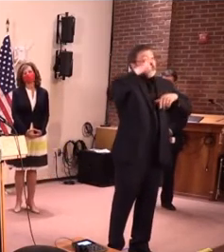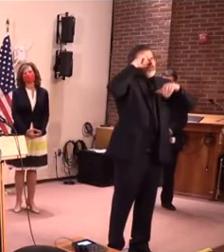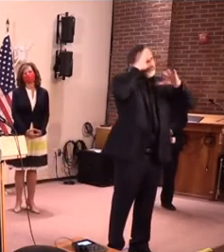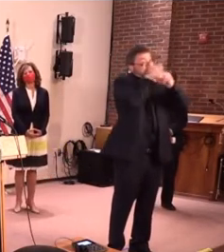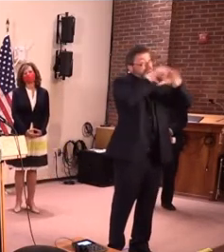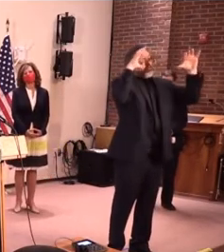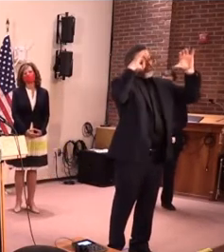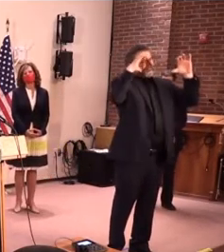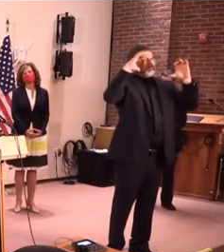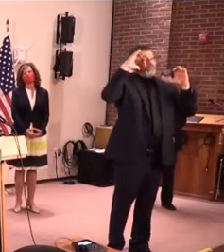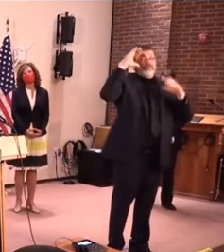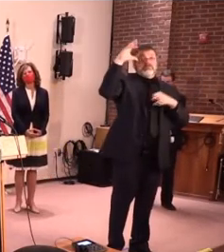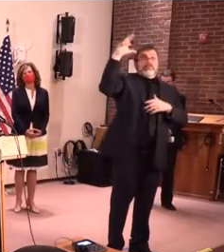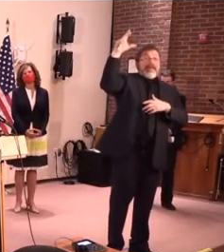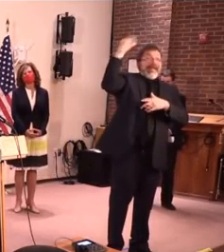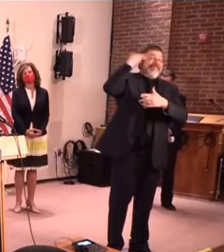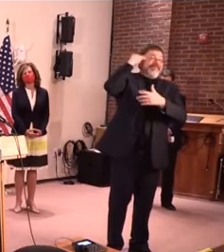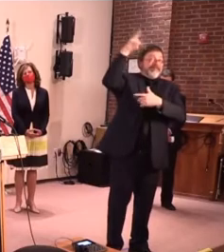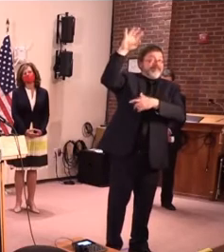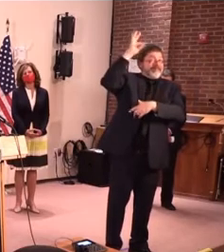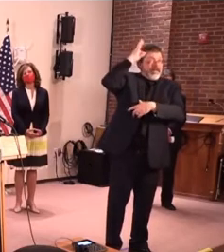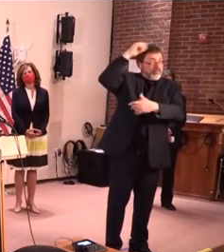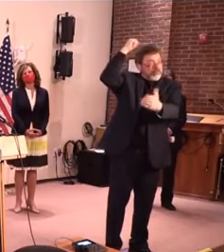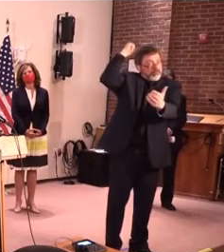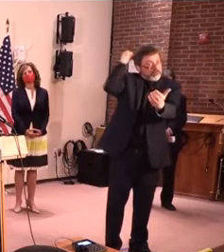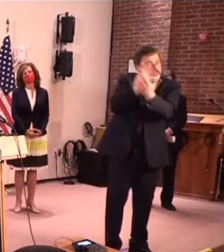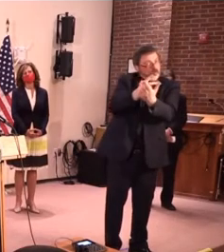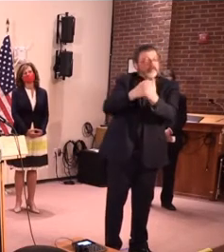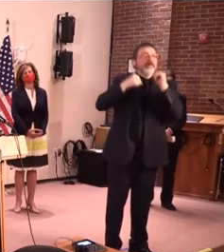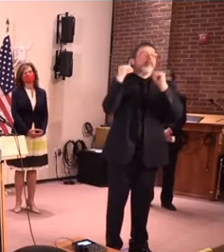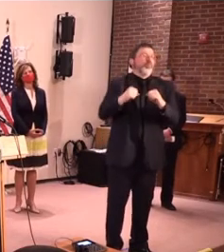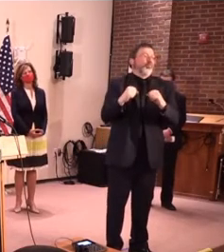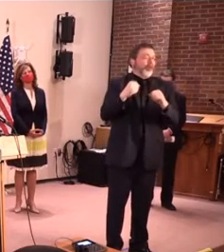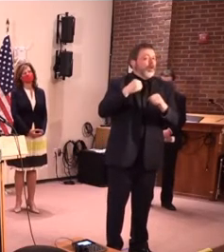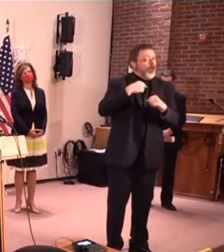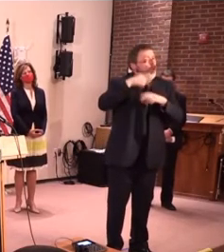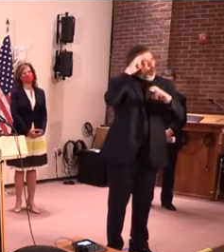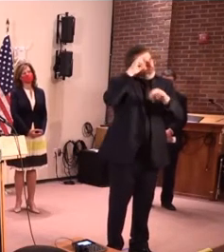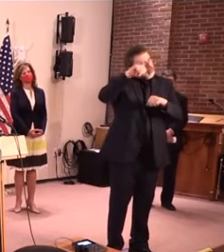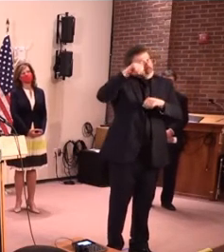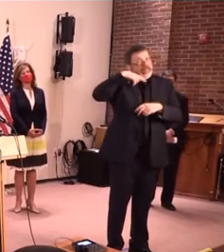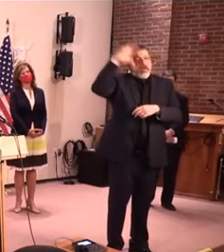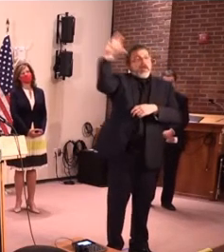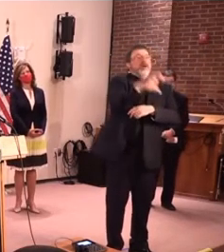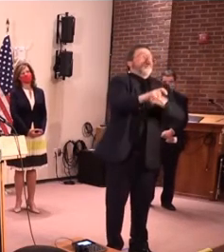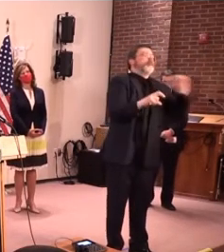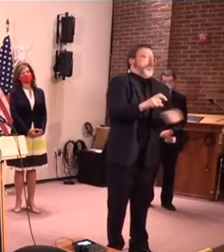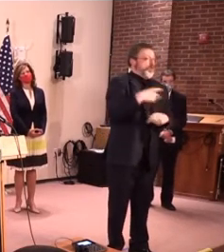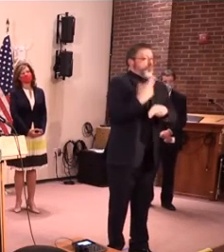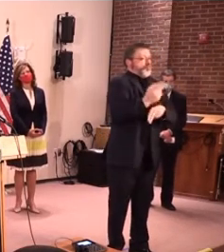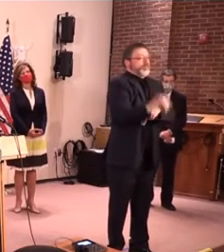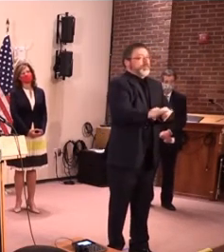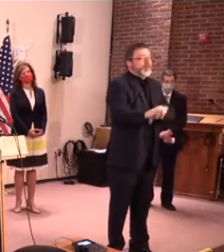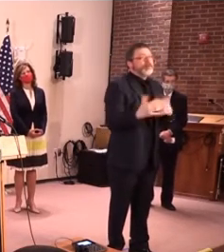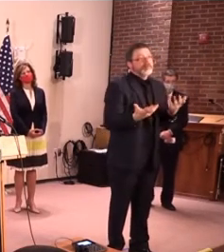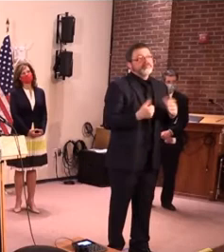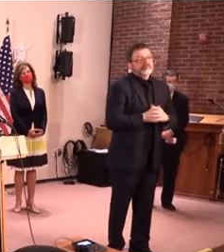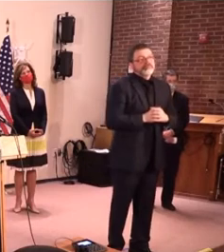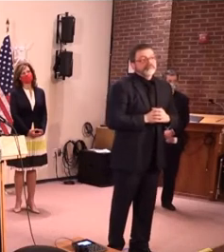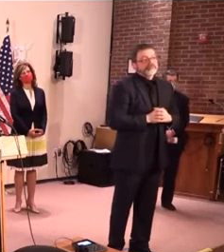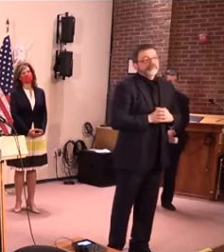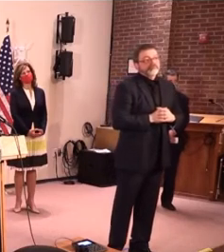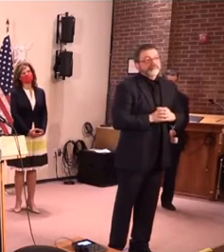government. Do you mind if I ask a follow-up? Sure. To that? So you guys are getting, the state's